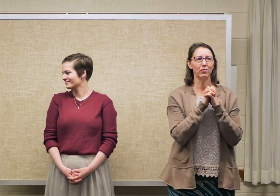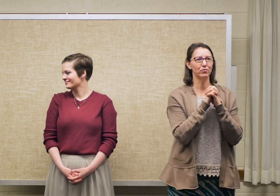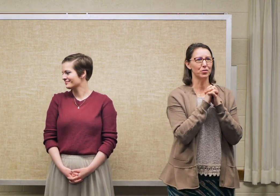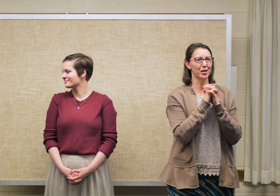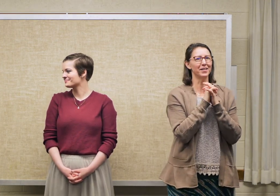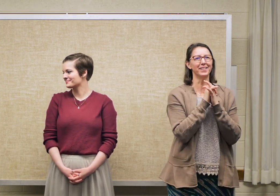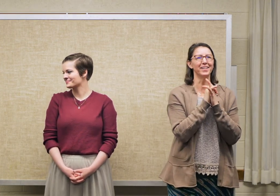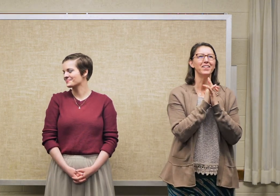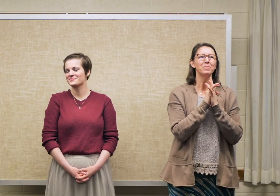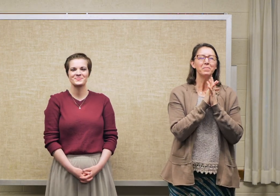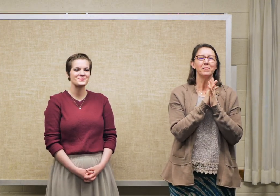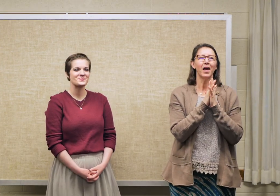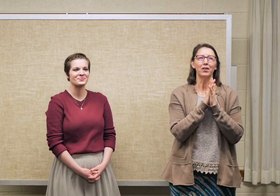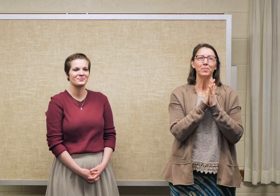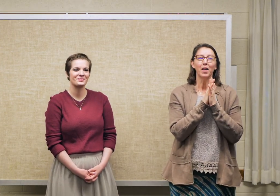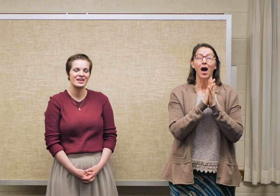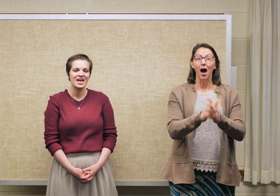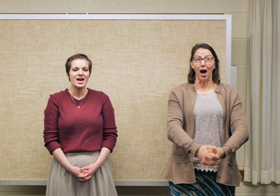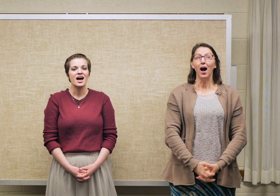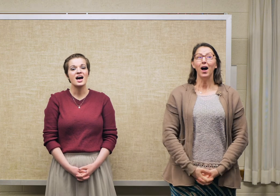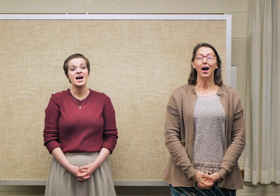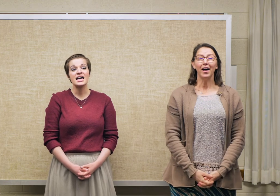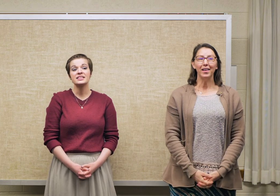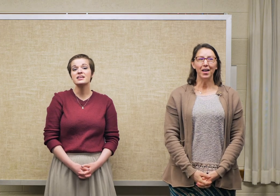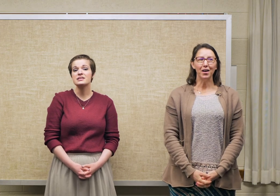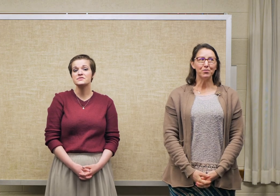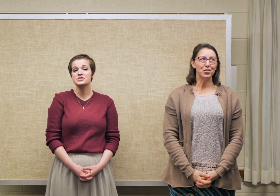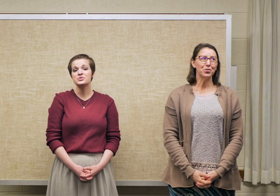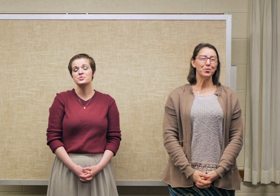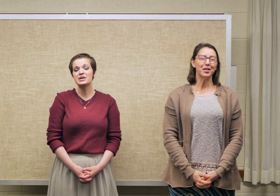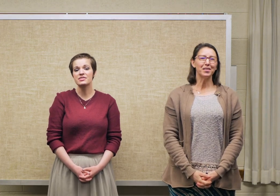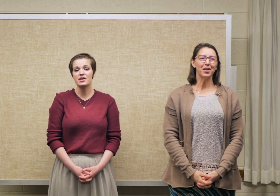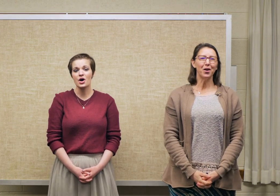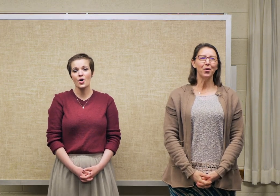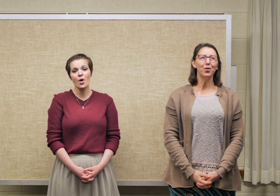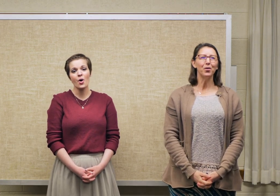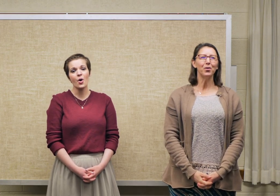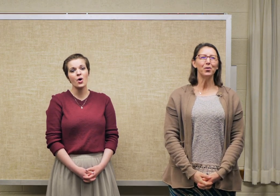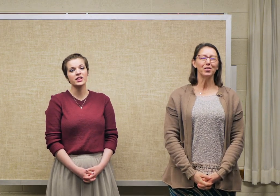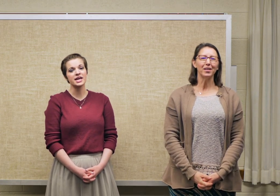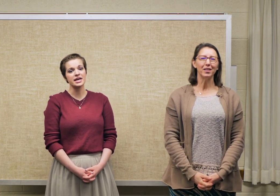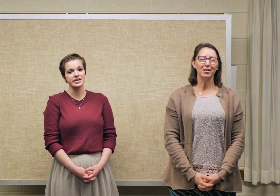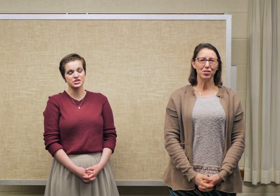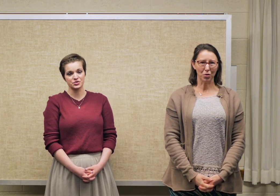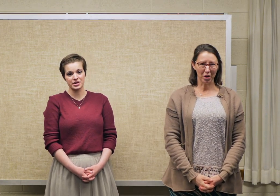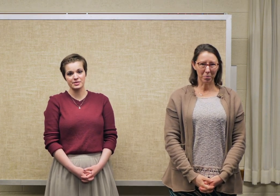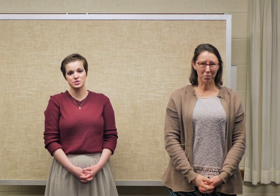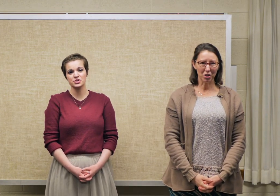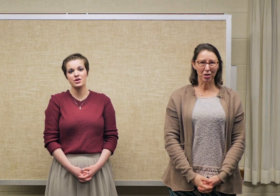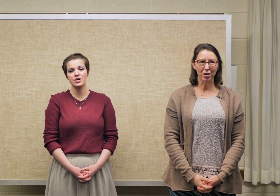to. Okay. I love to read the Holy